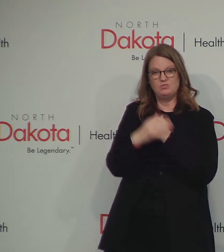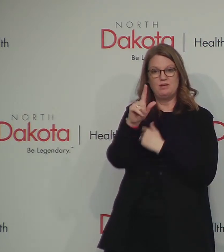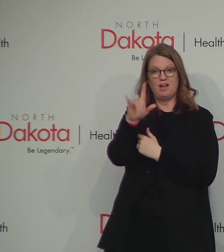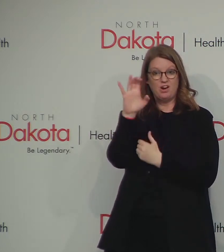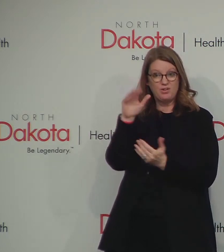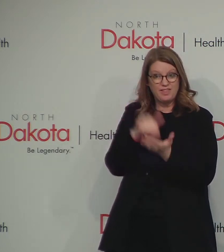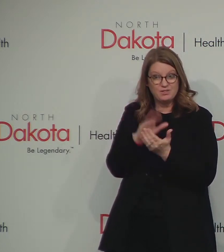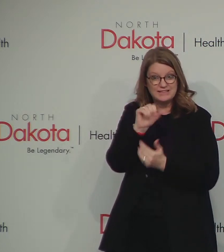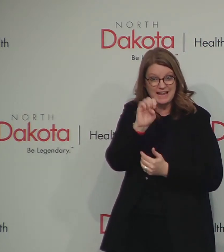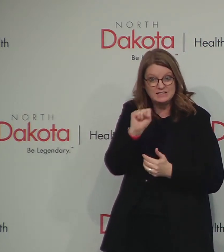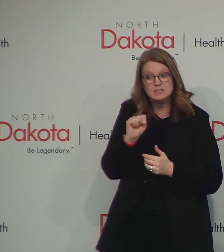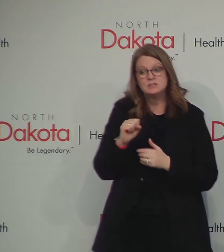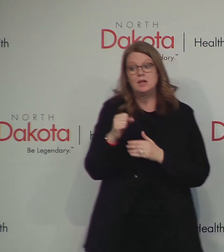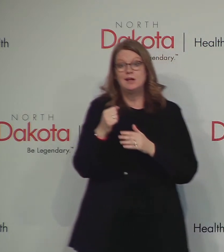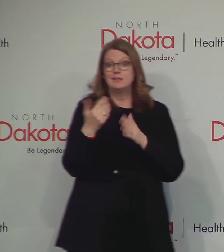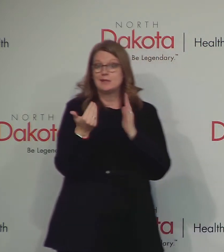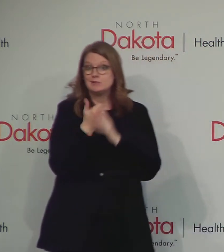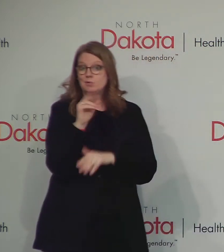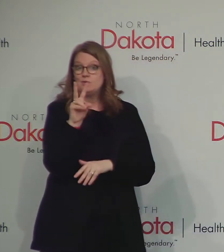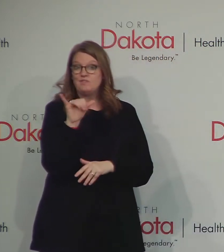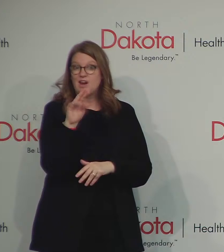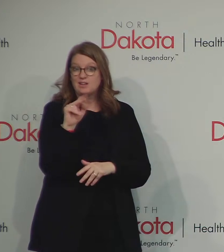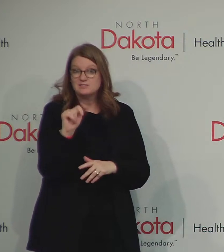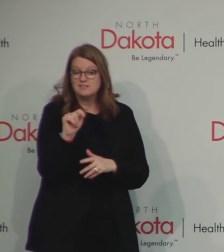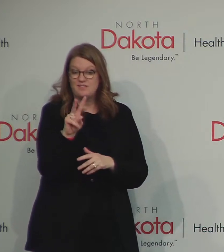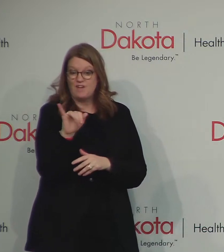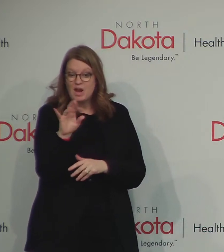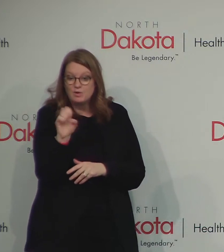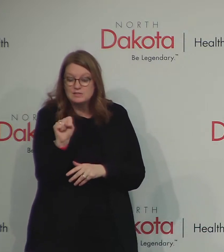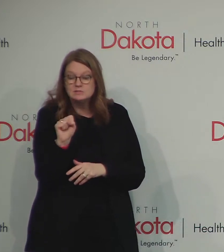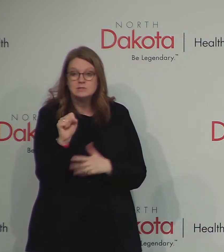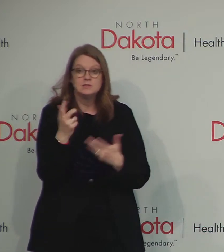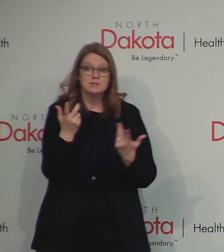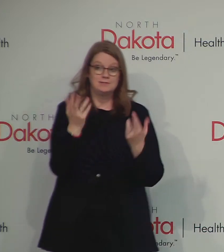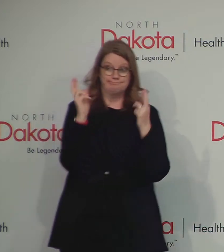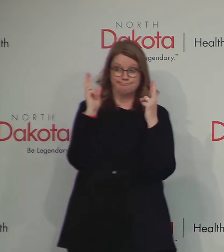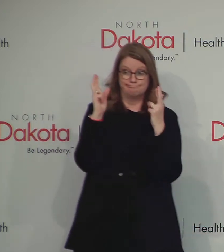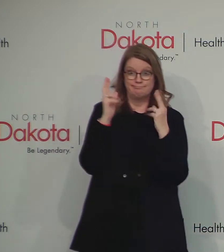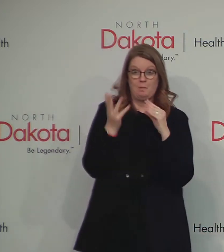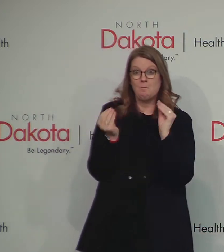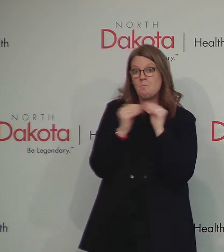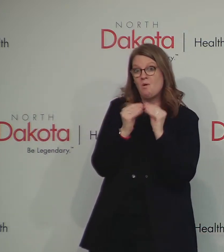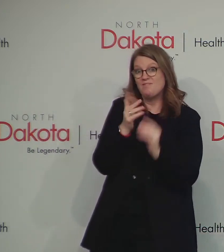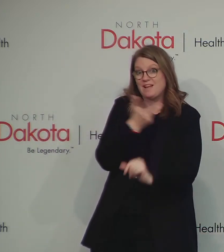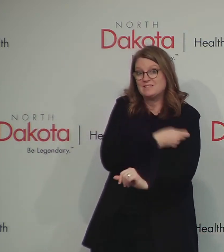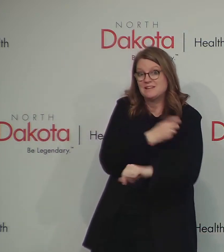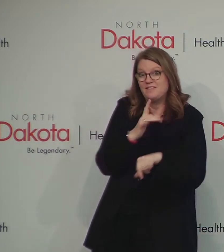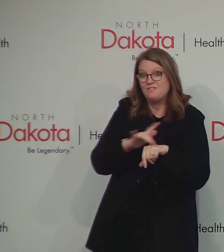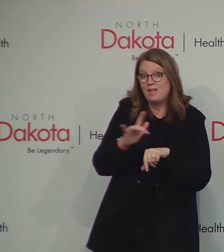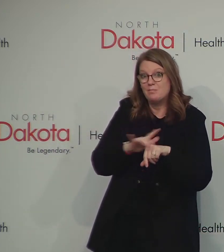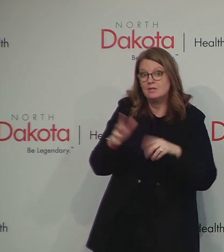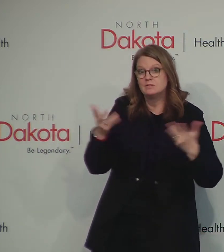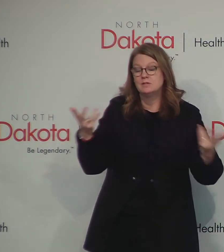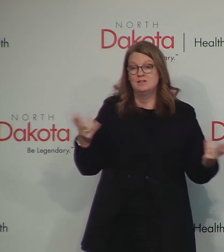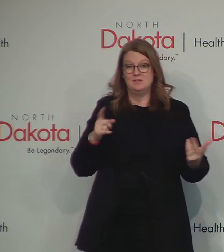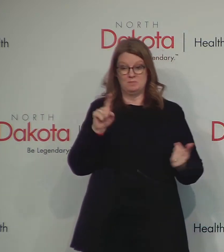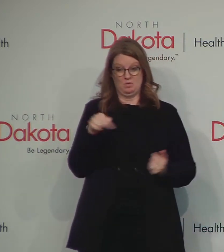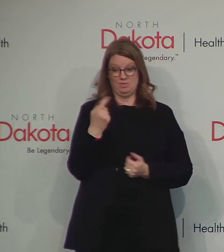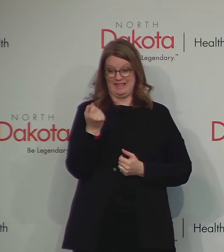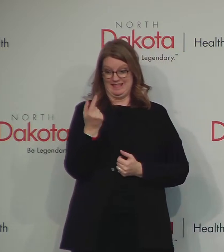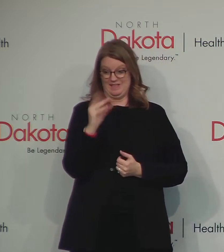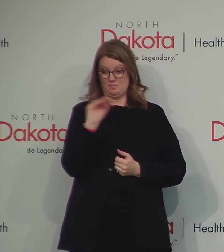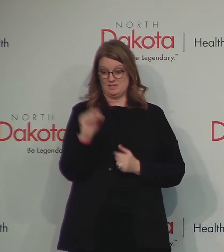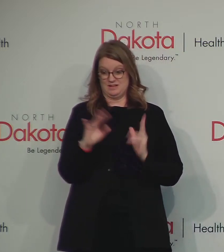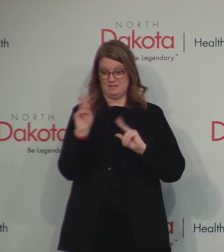coming. We hope that there's increasing supply of vaccine, but we're still, have only got 11% of North Dakotans